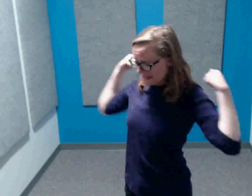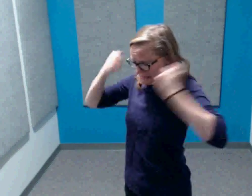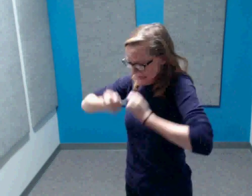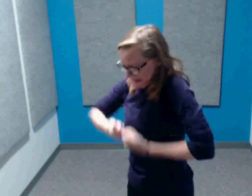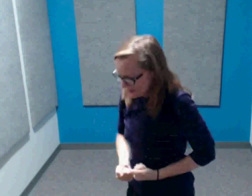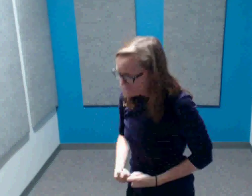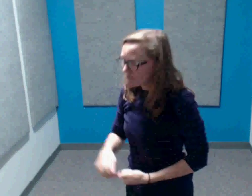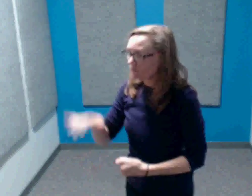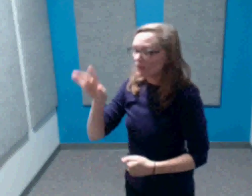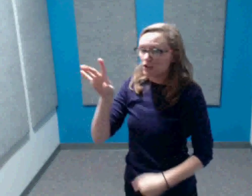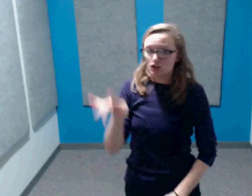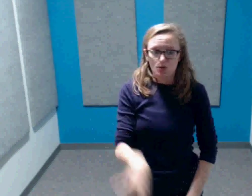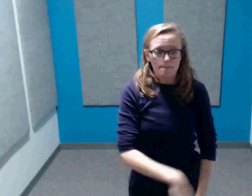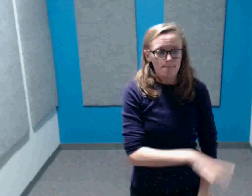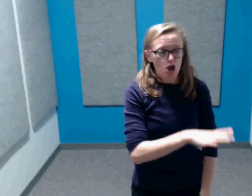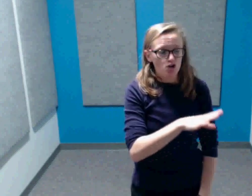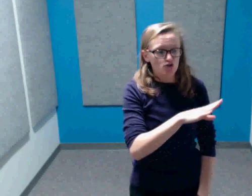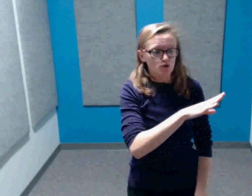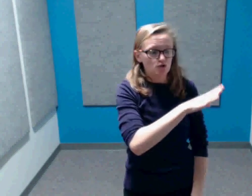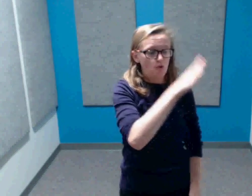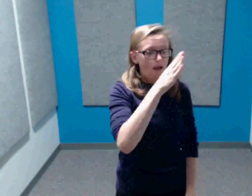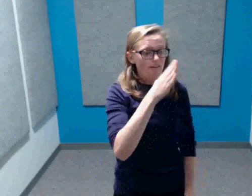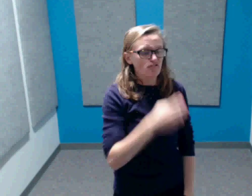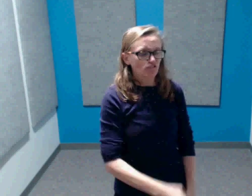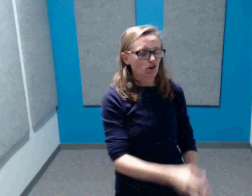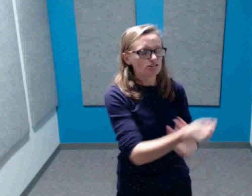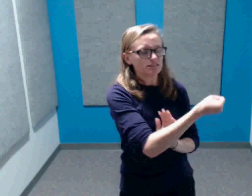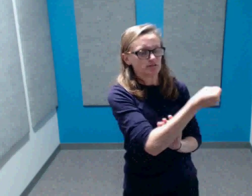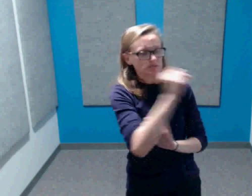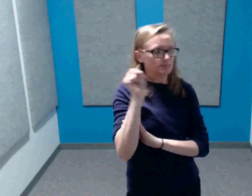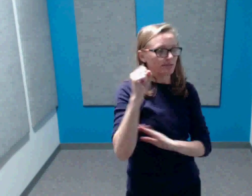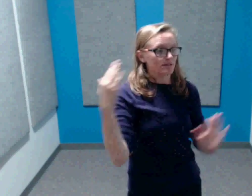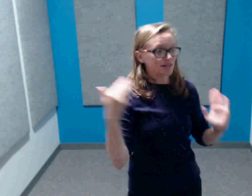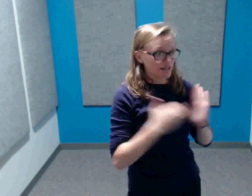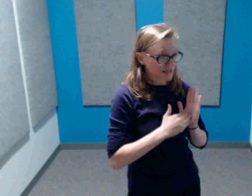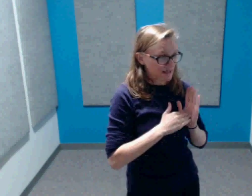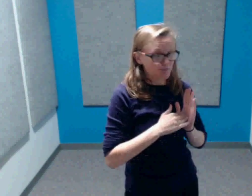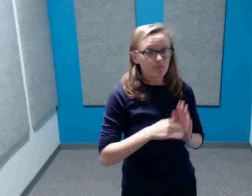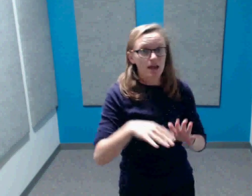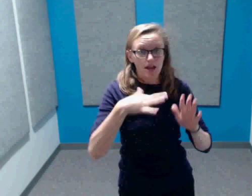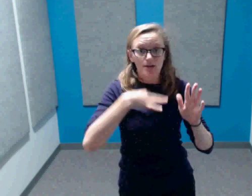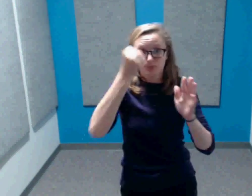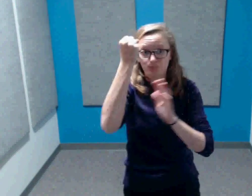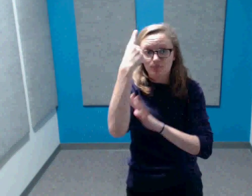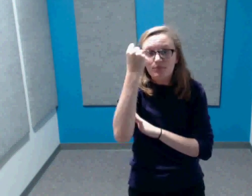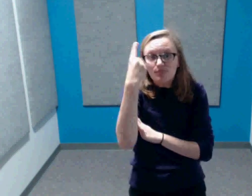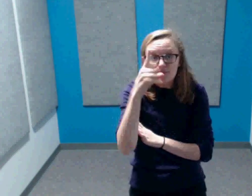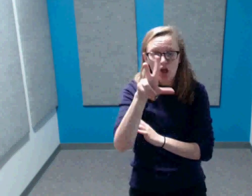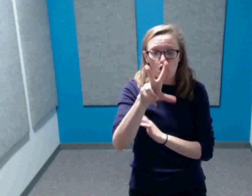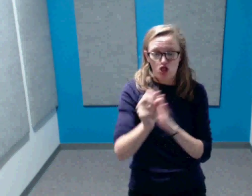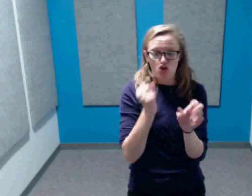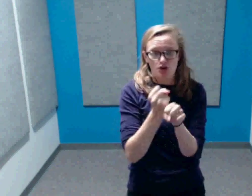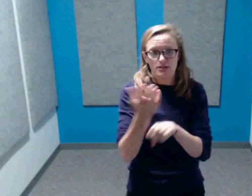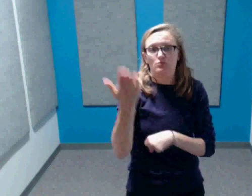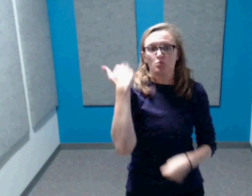said, don't you ever disobey me again. And I want you to know that's been almost 30 years ago, and I have never, ever